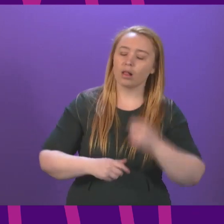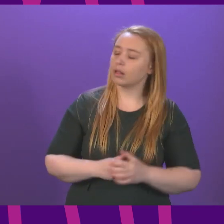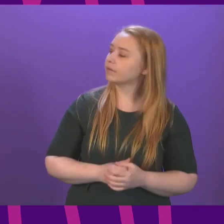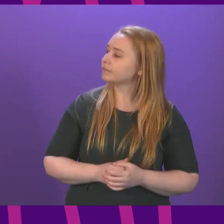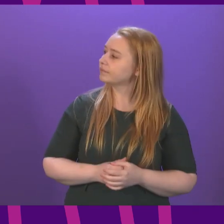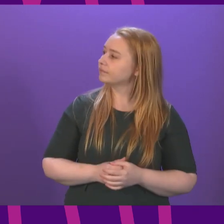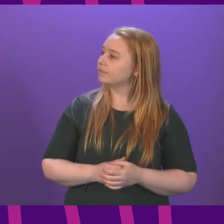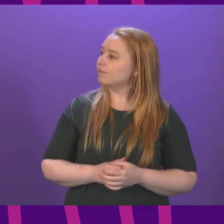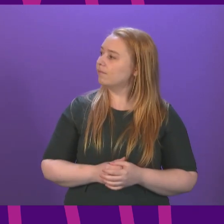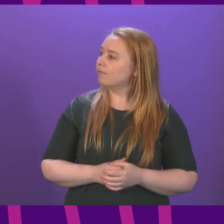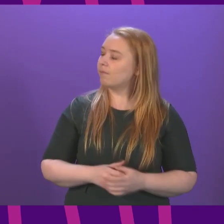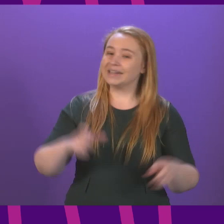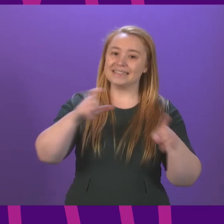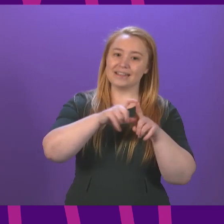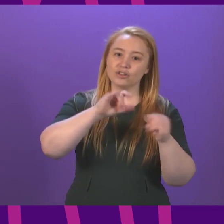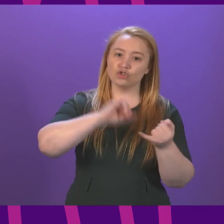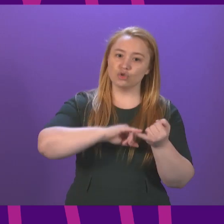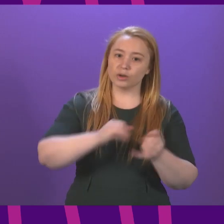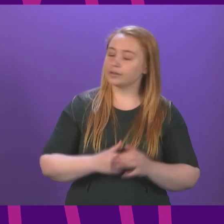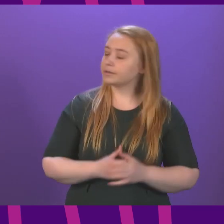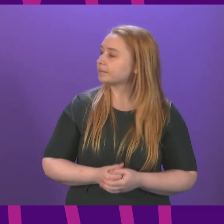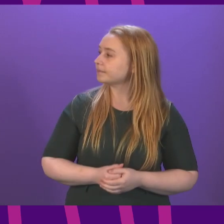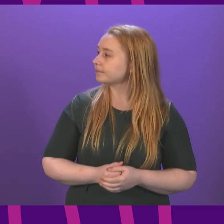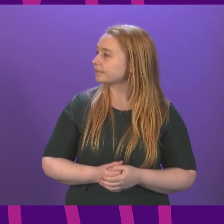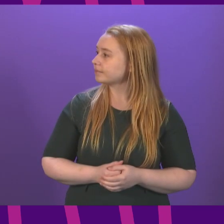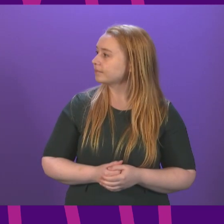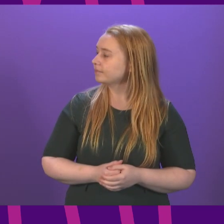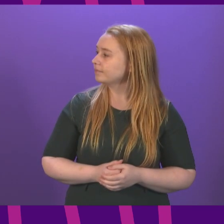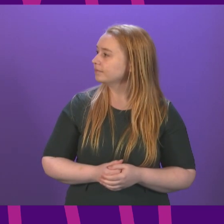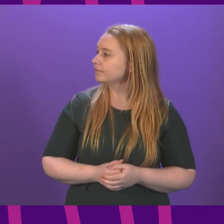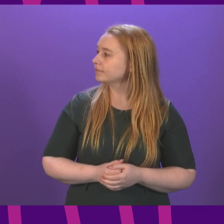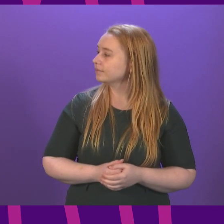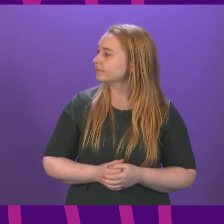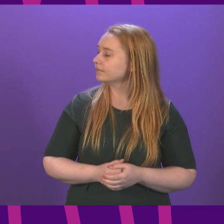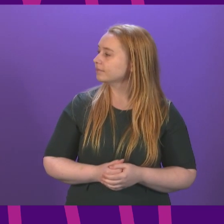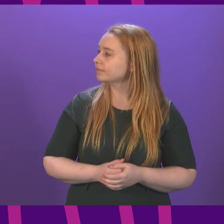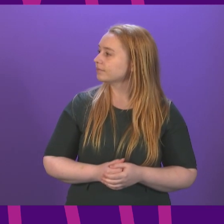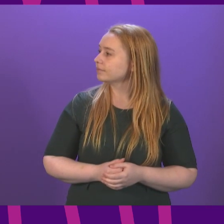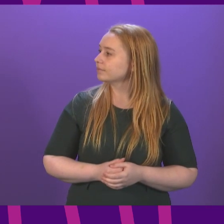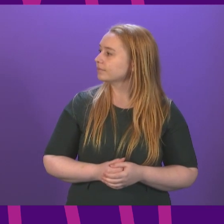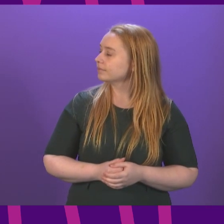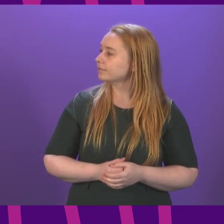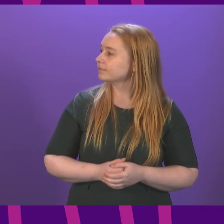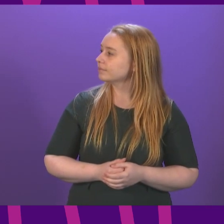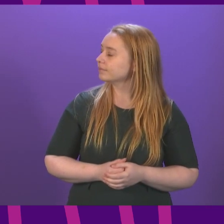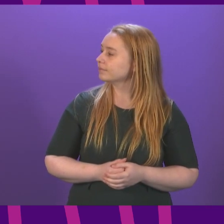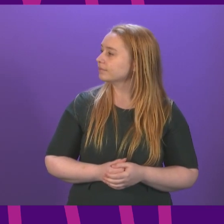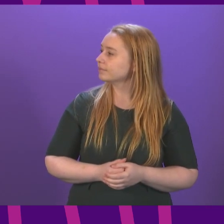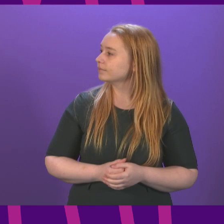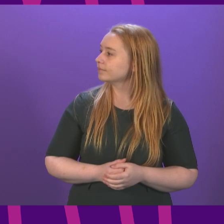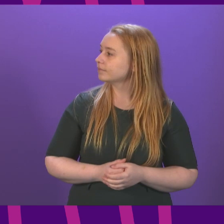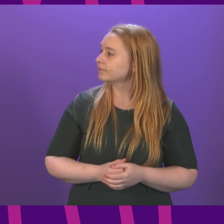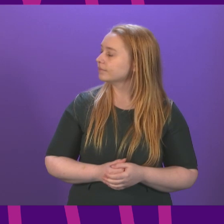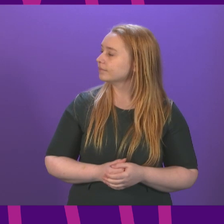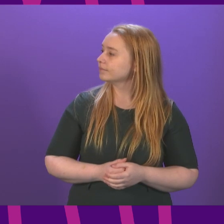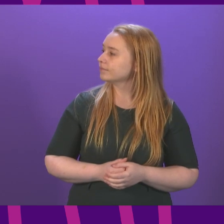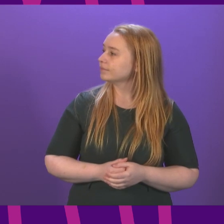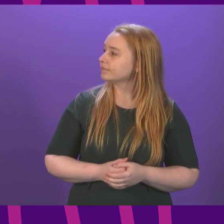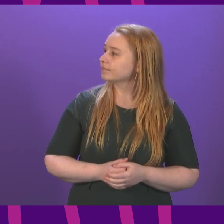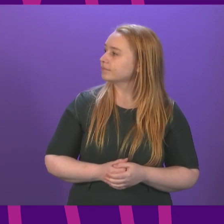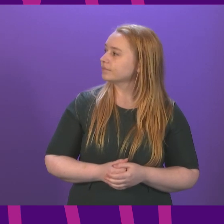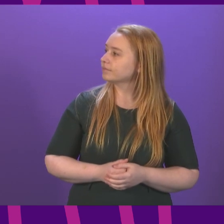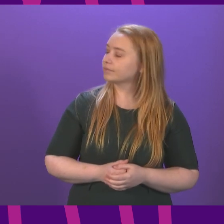Thank you. Question number seven, David Stewart. David you, President of the ask the First Minister what the Scottish Government's response is to reports that